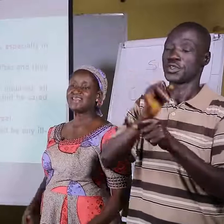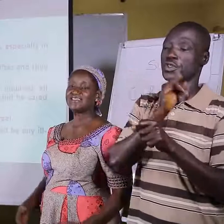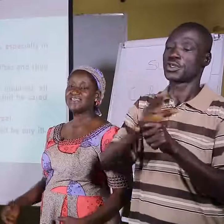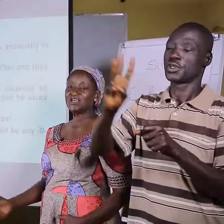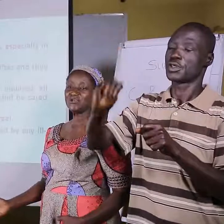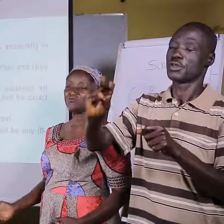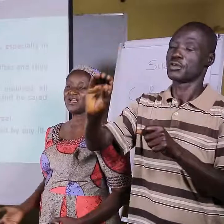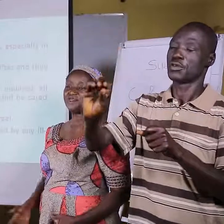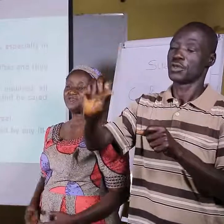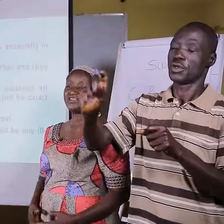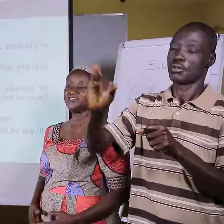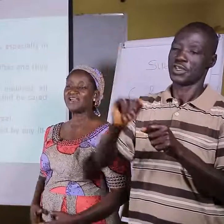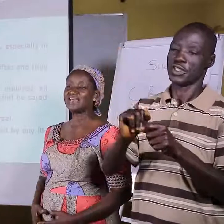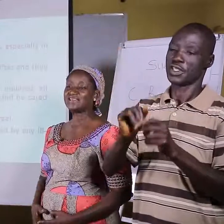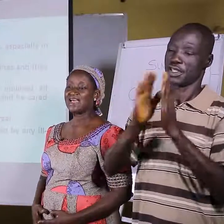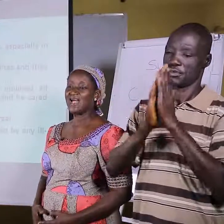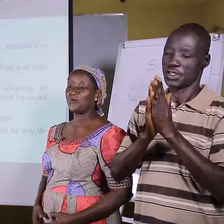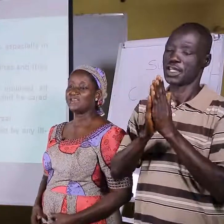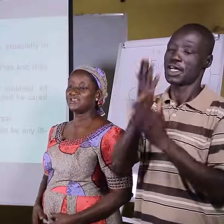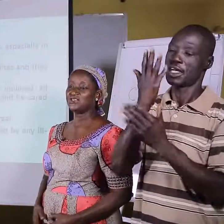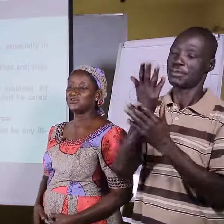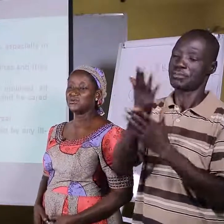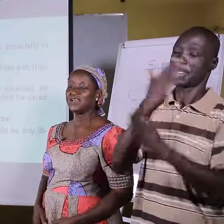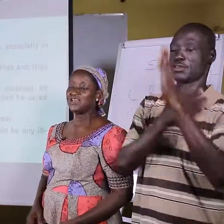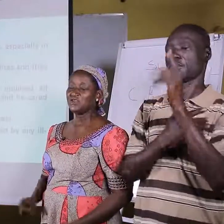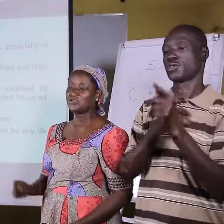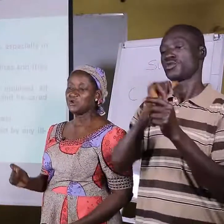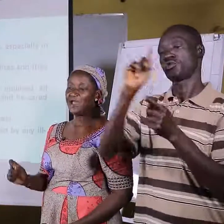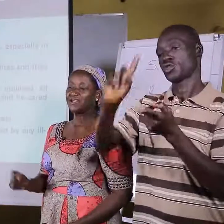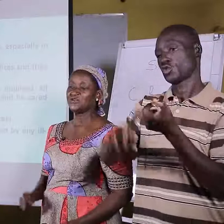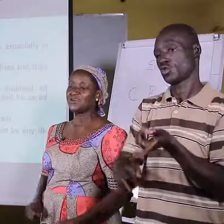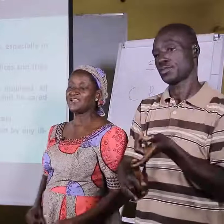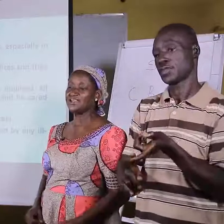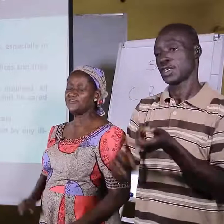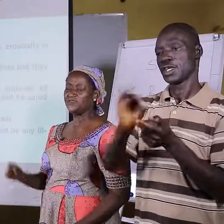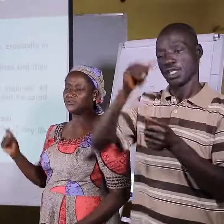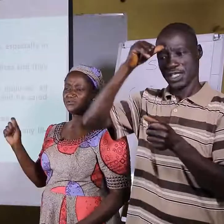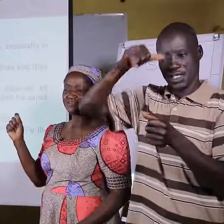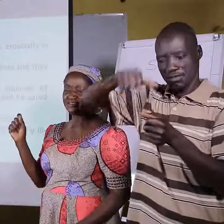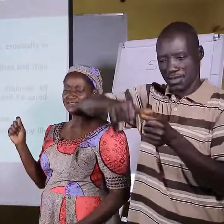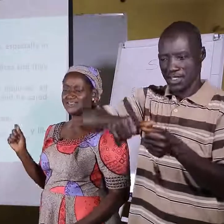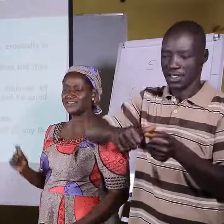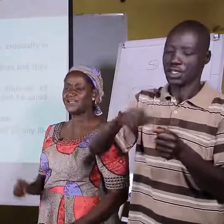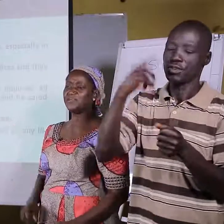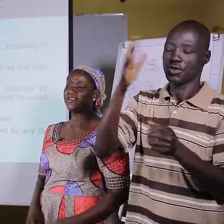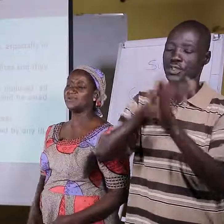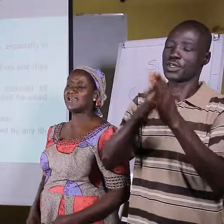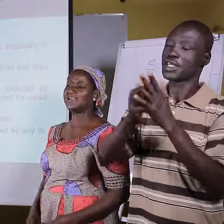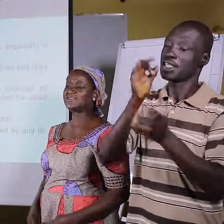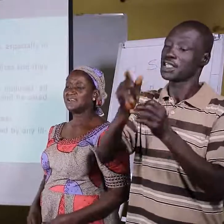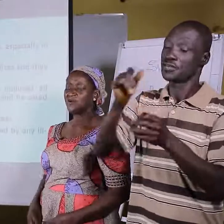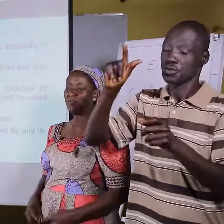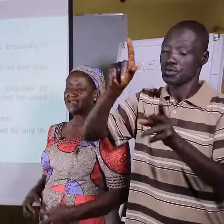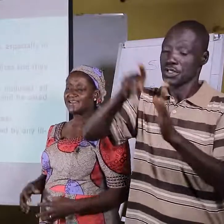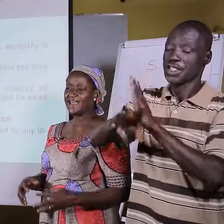He interceded on behalf of the Israelites. And what did he do? He reminded God that if you should kill them in the